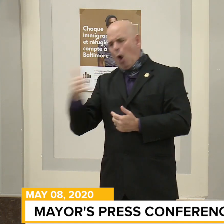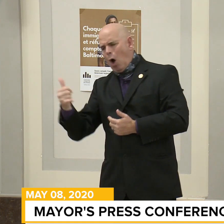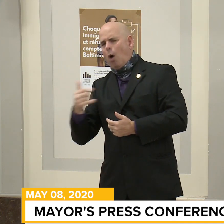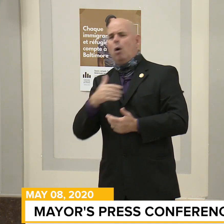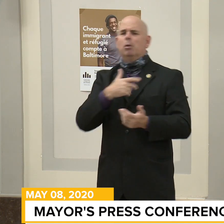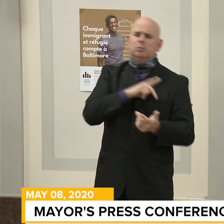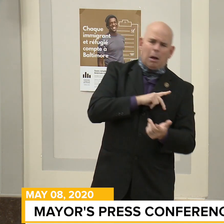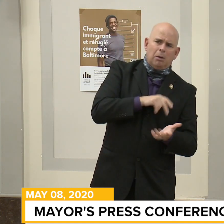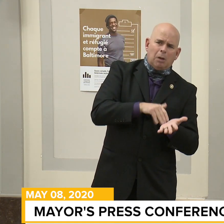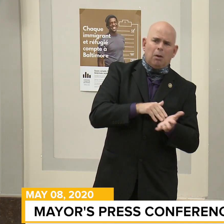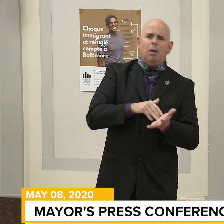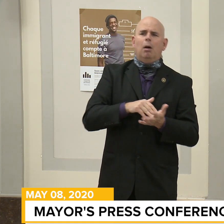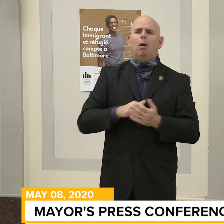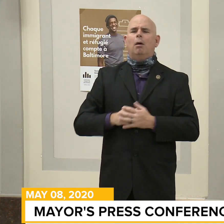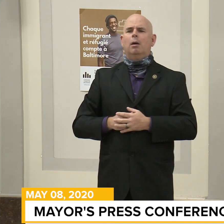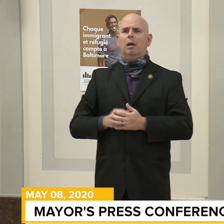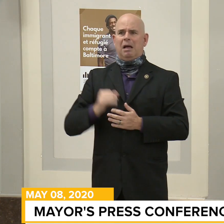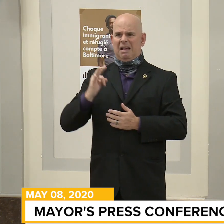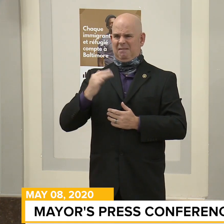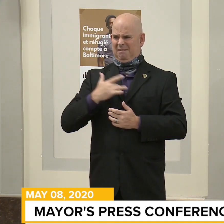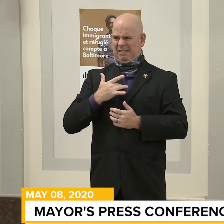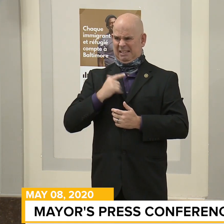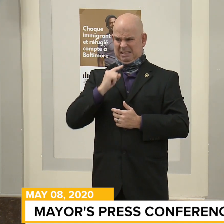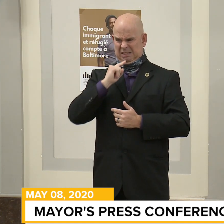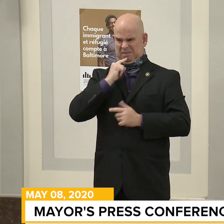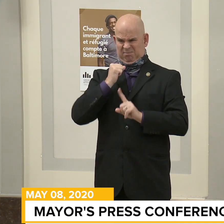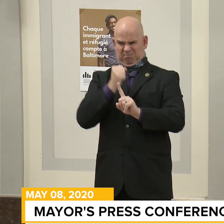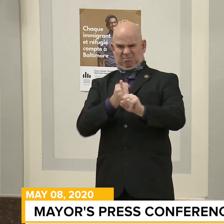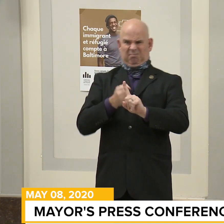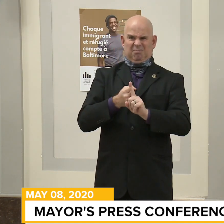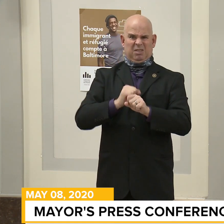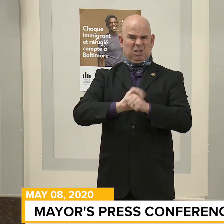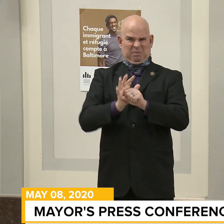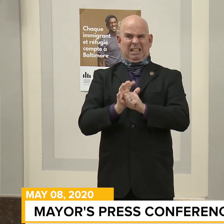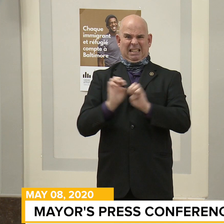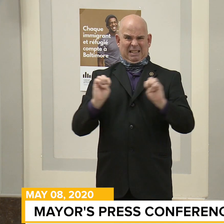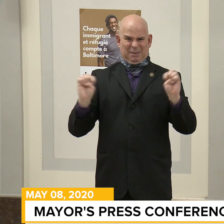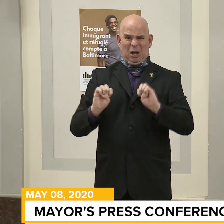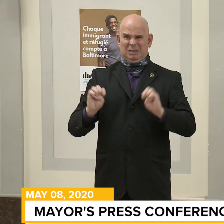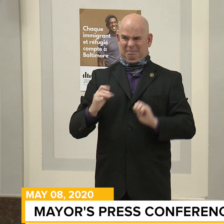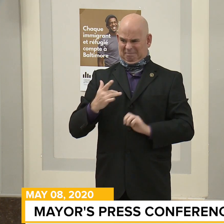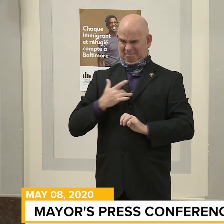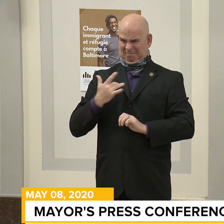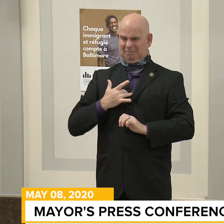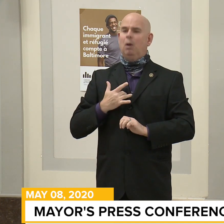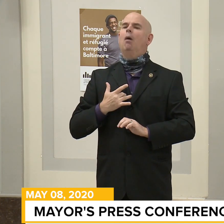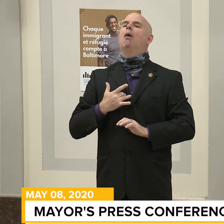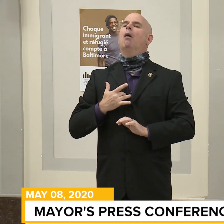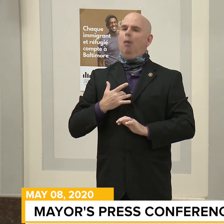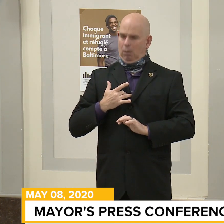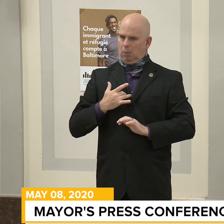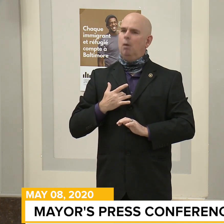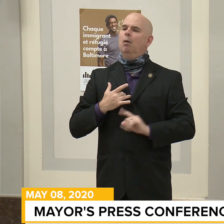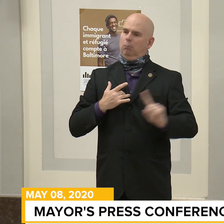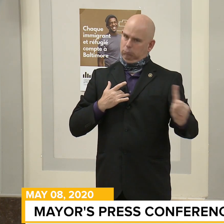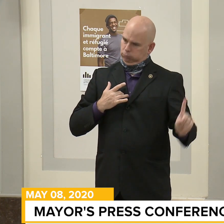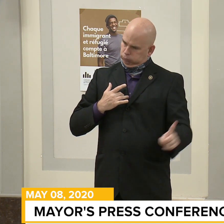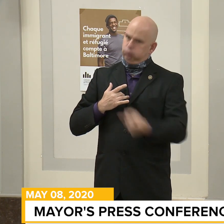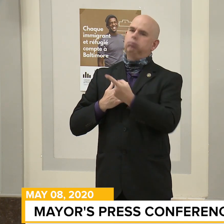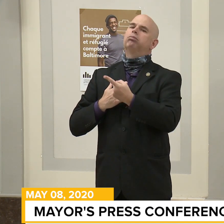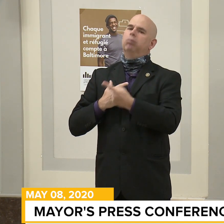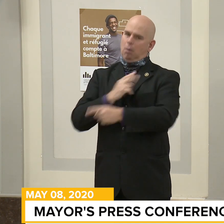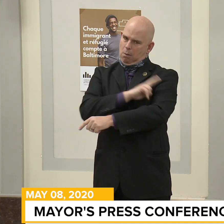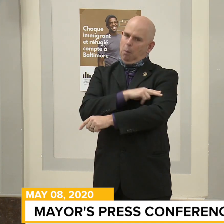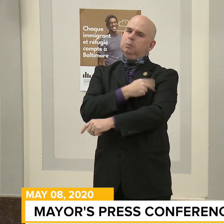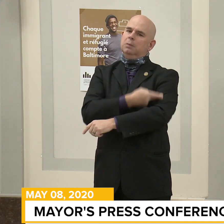exhibiting severe symptoms that require emergent medical evaluation. If you're in need of immediate medical attention for life-threatening symptoms